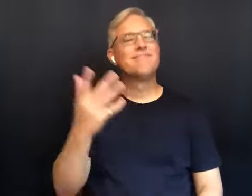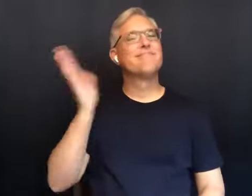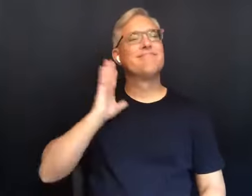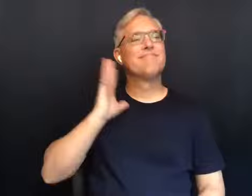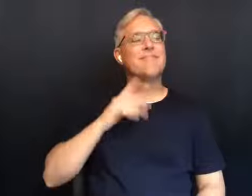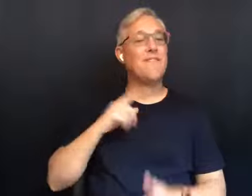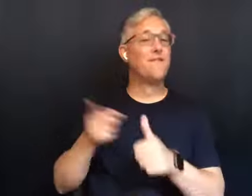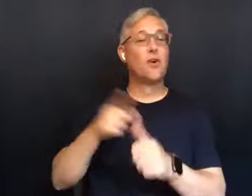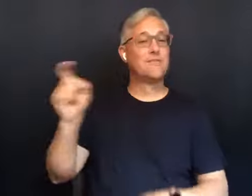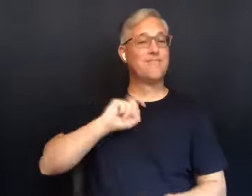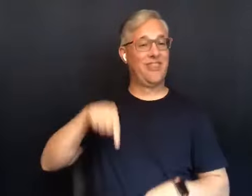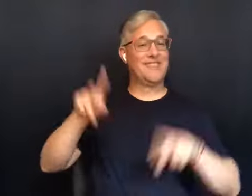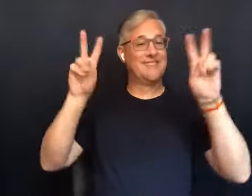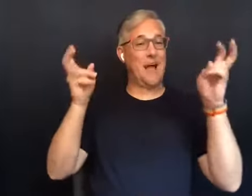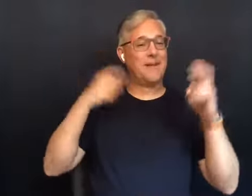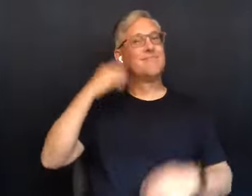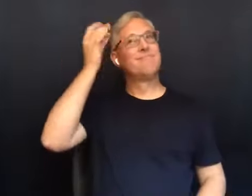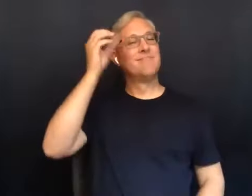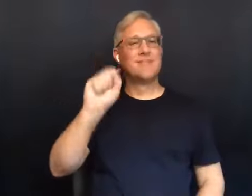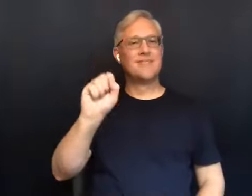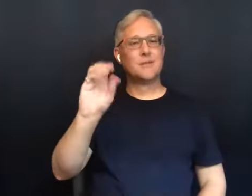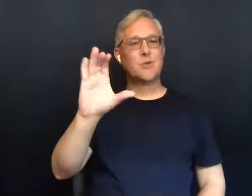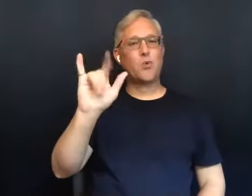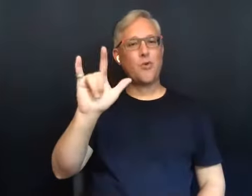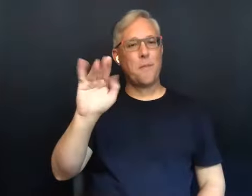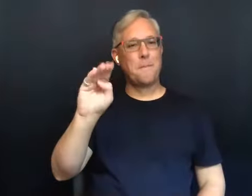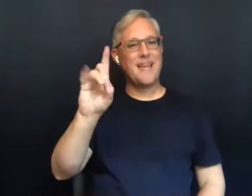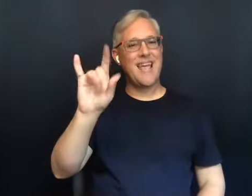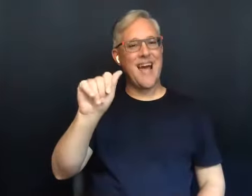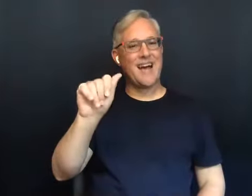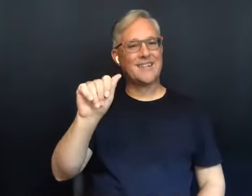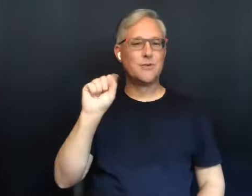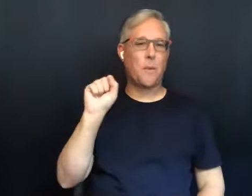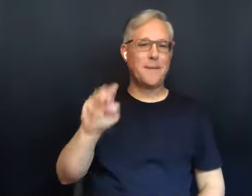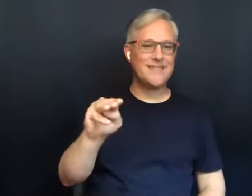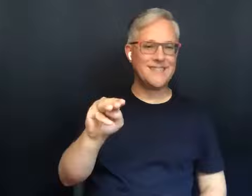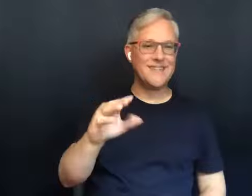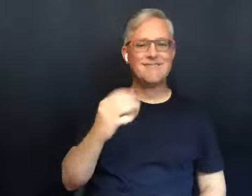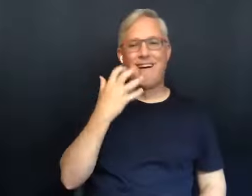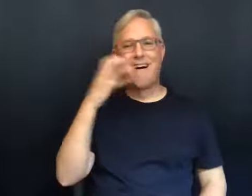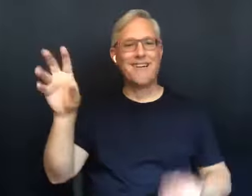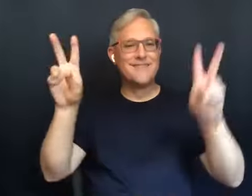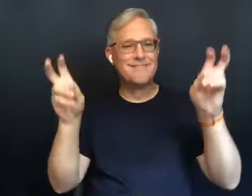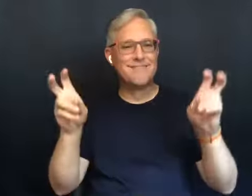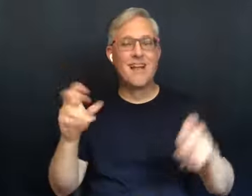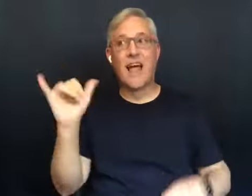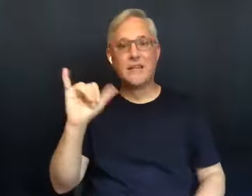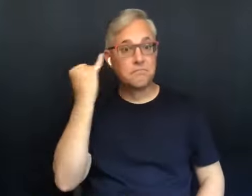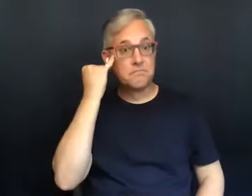When I first got this topic, I was thinking about social media. I think that's sort of a hot topic. And what